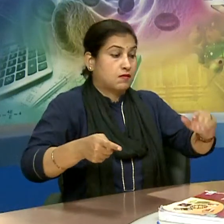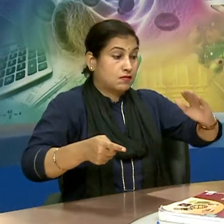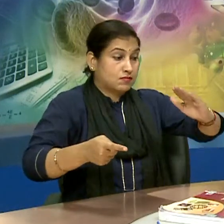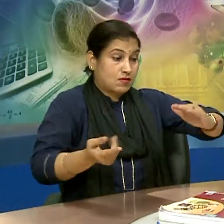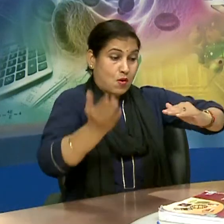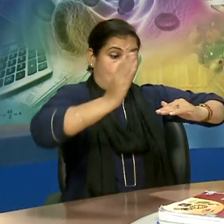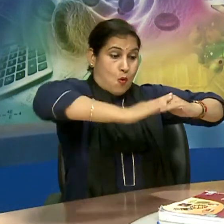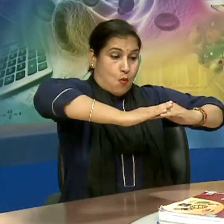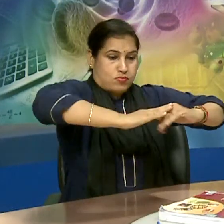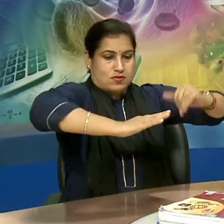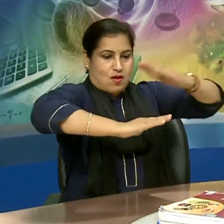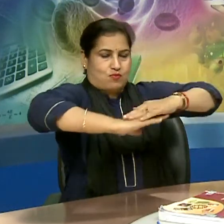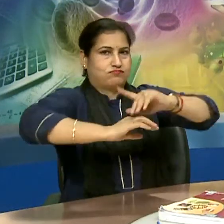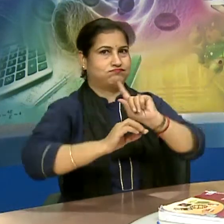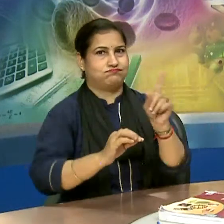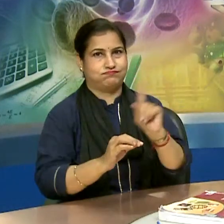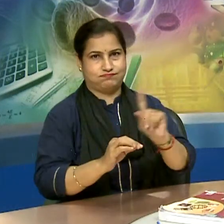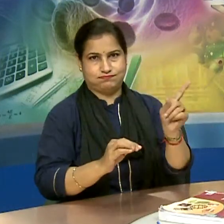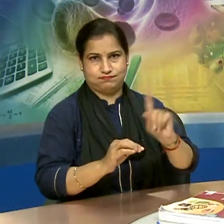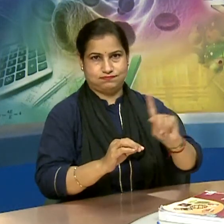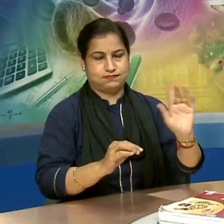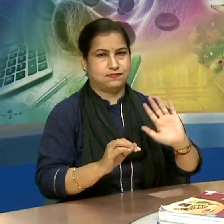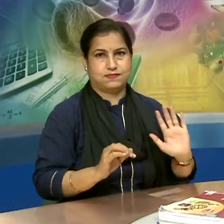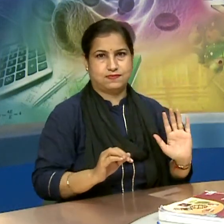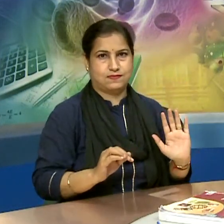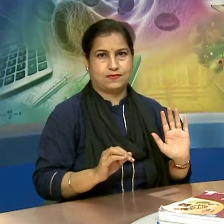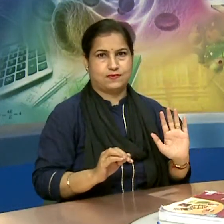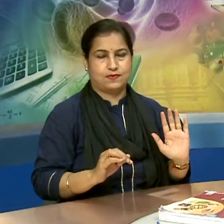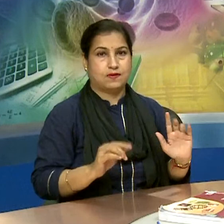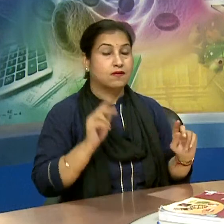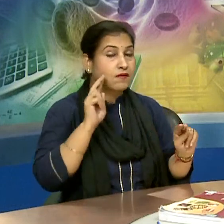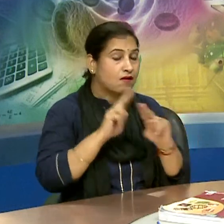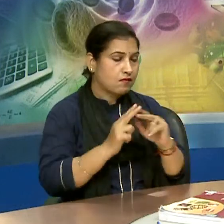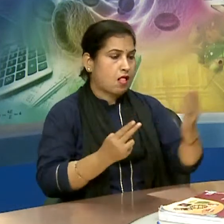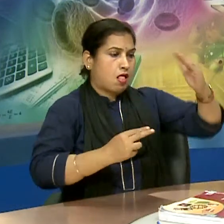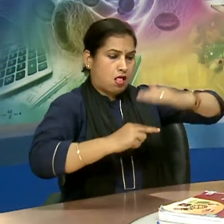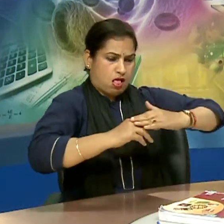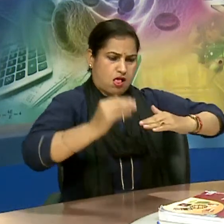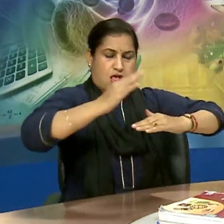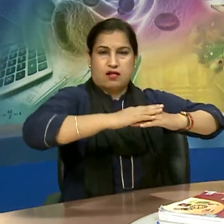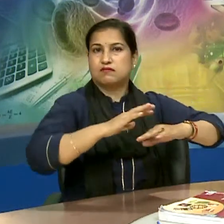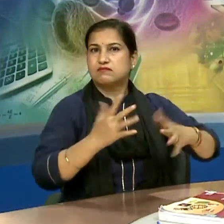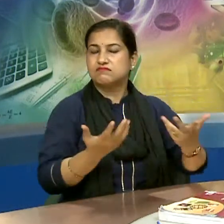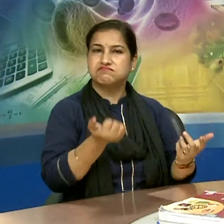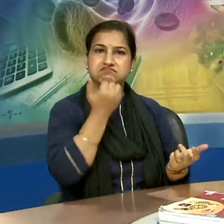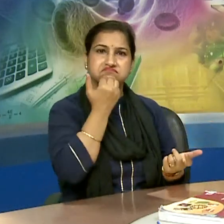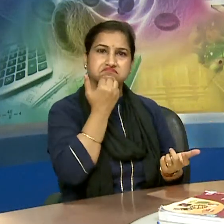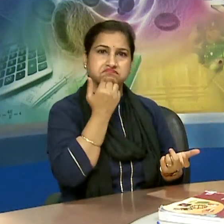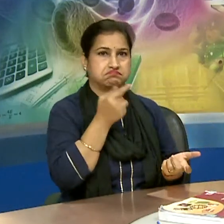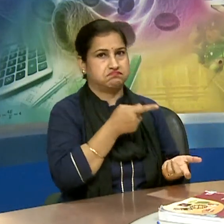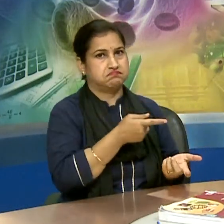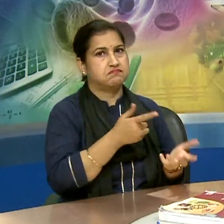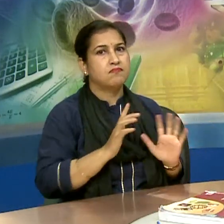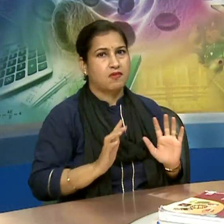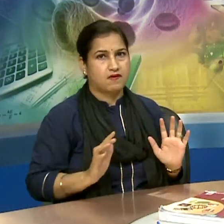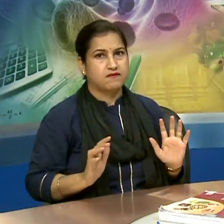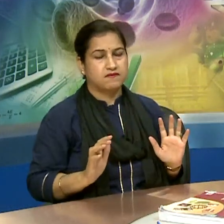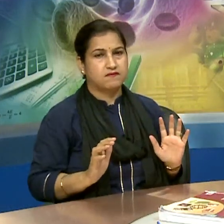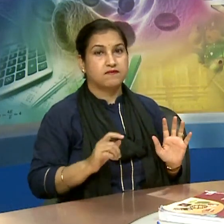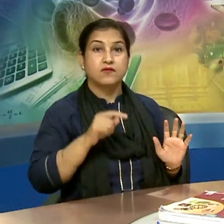not overlap each other. Our number of units would be off, so our